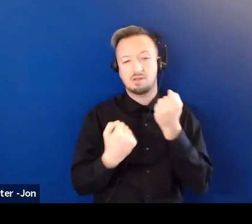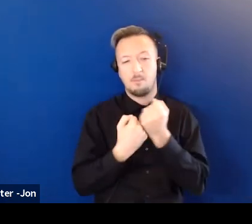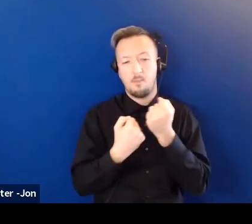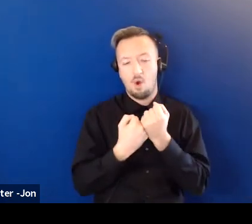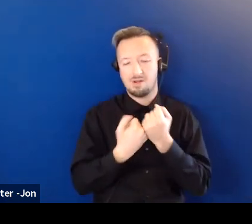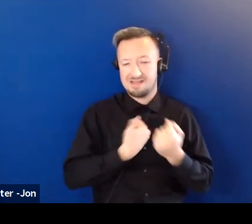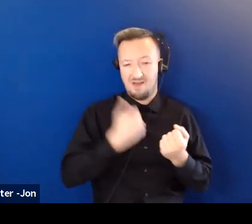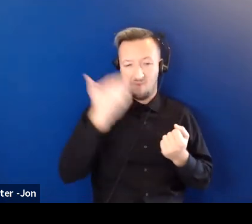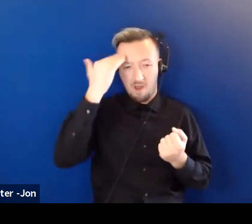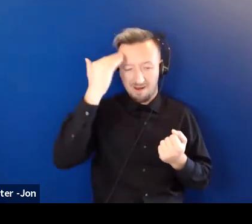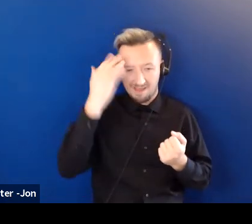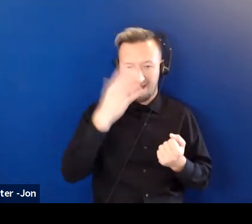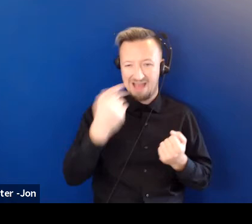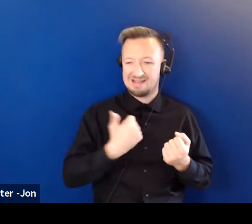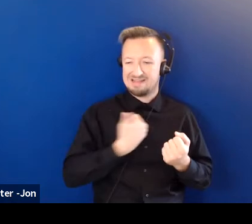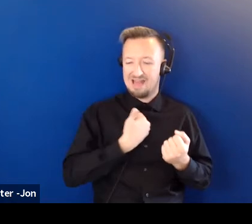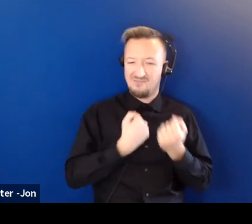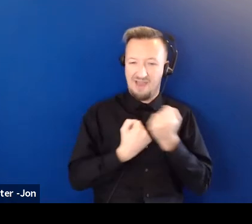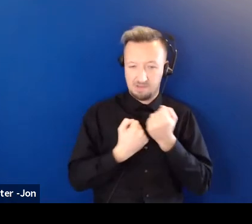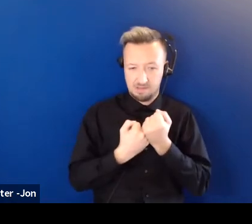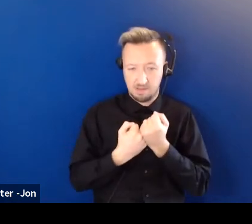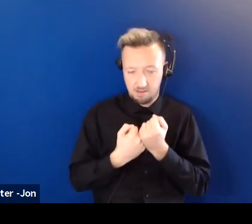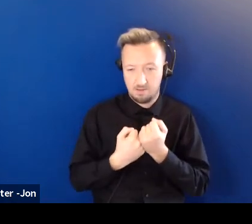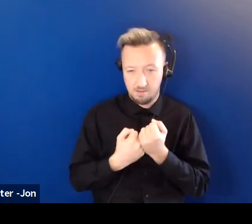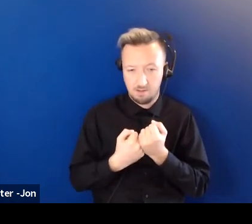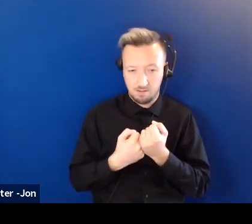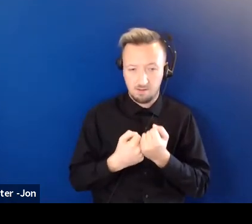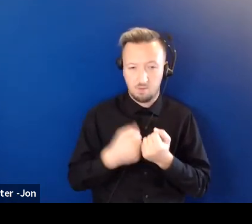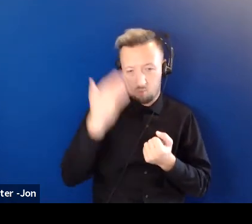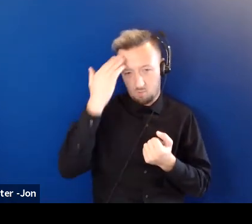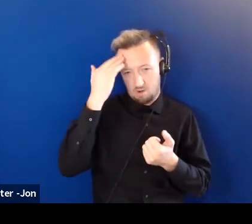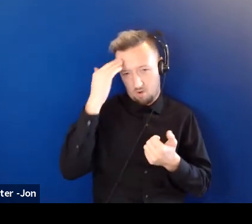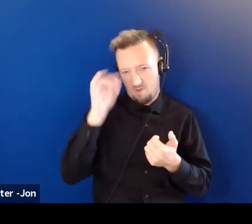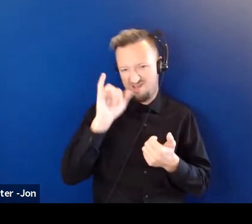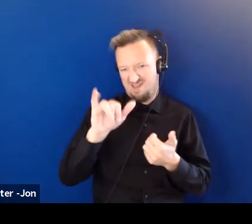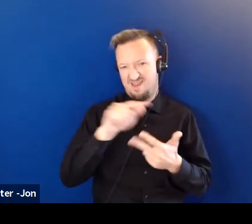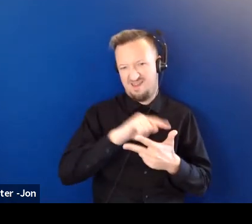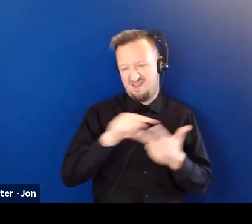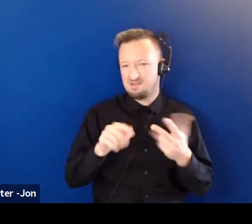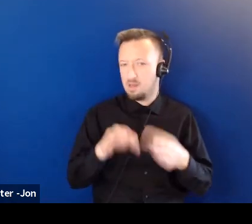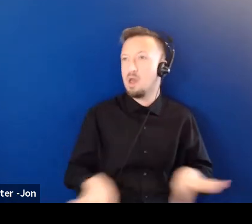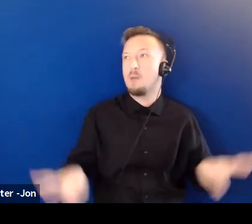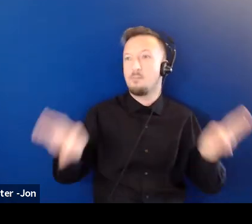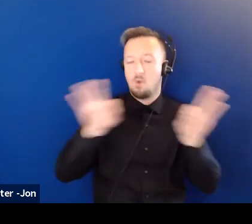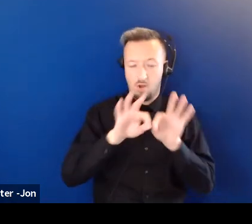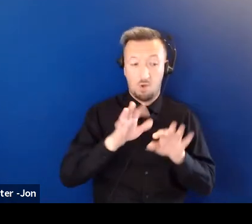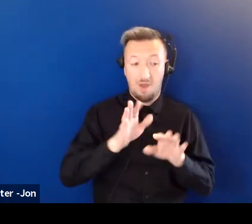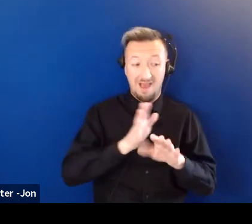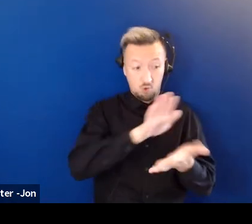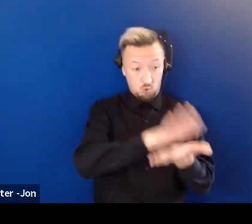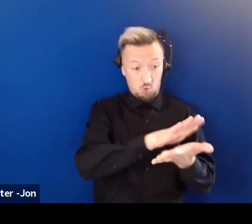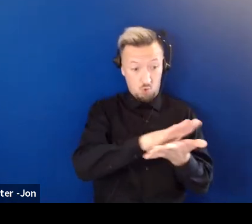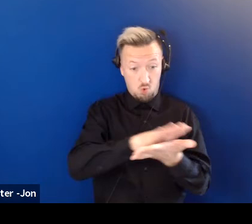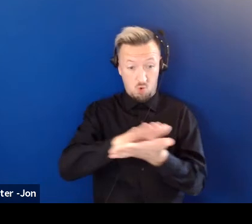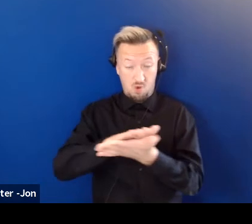self-advocacy skills. So we know that self-awareness and self-determination are key factors in post-school outcomes. So we really shouldn't be waiting